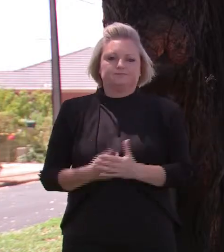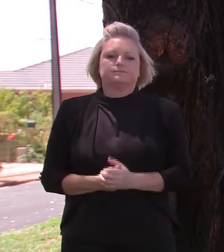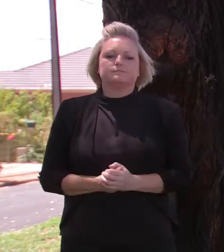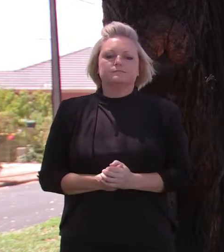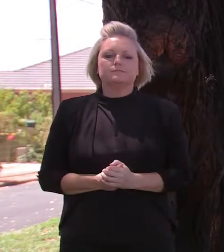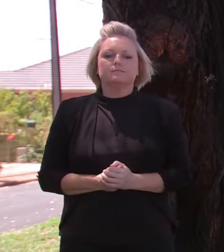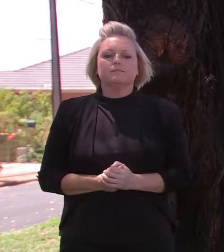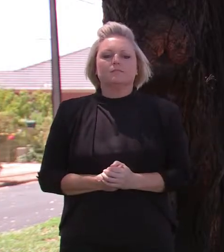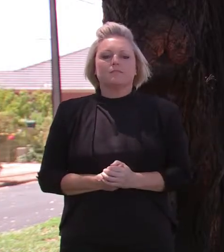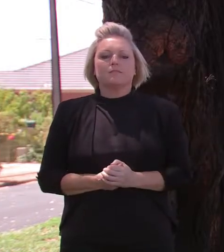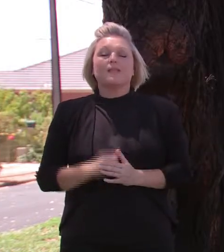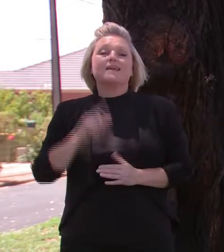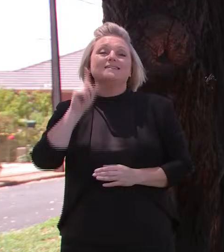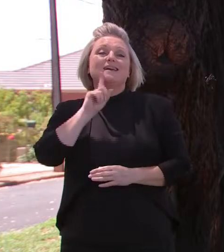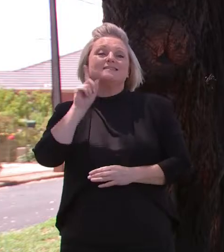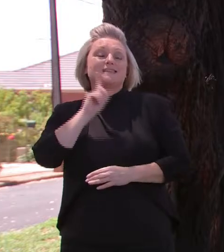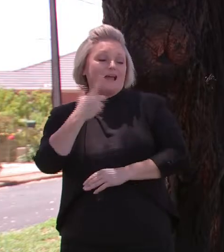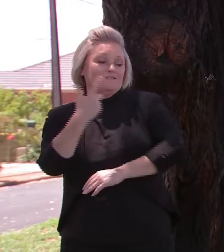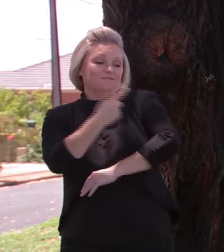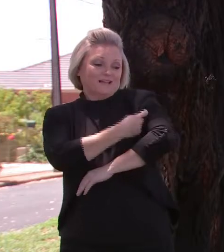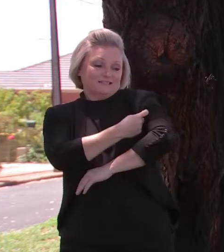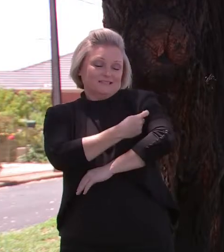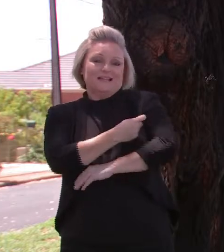low vaccination rate yesterday,